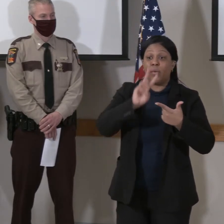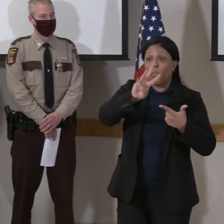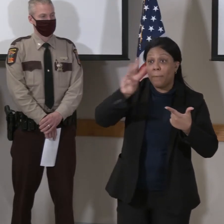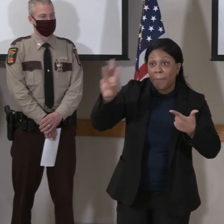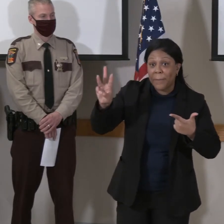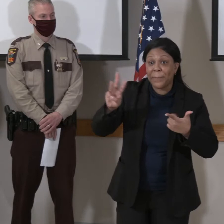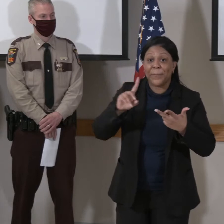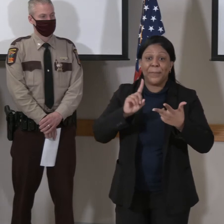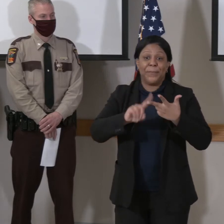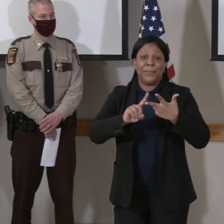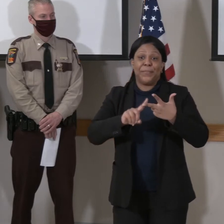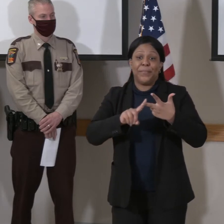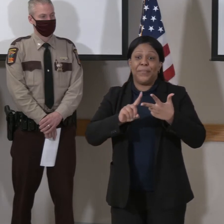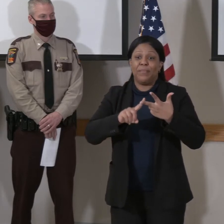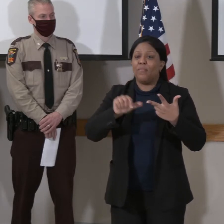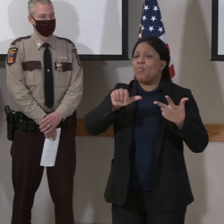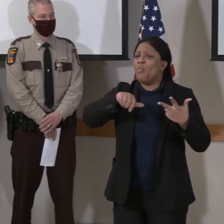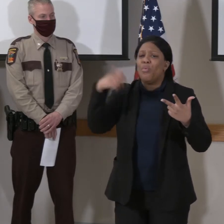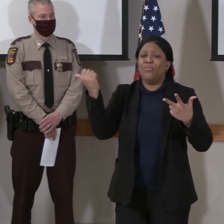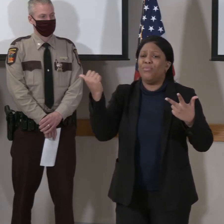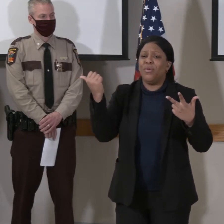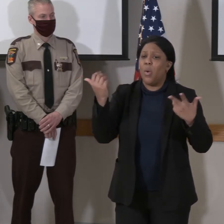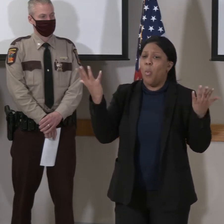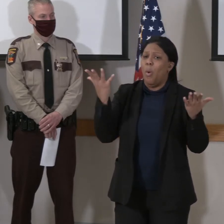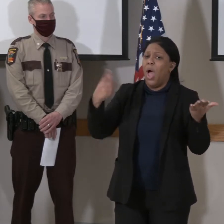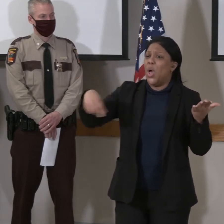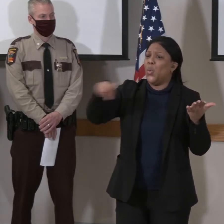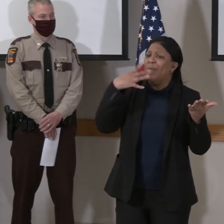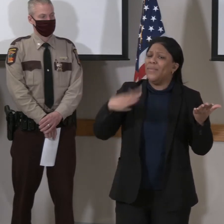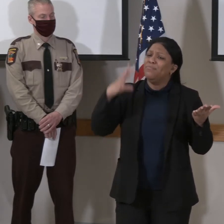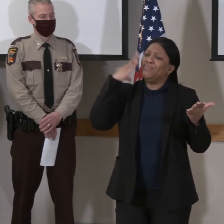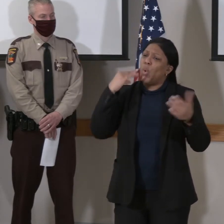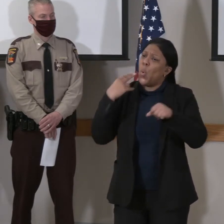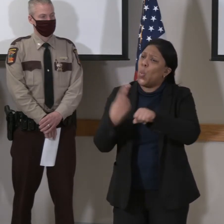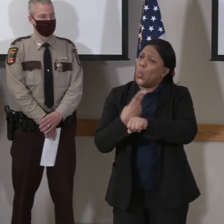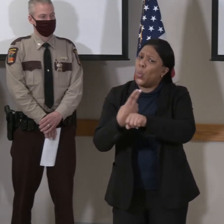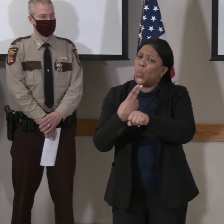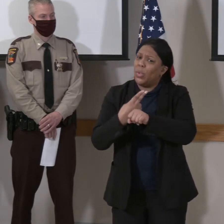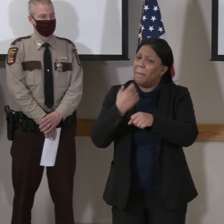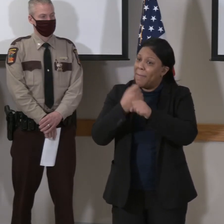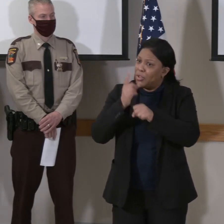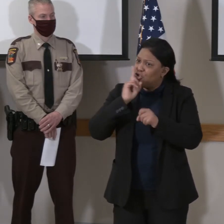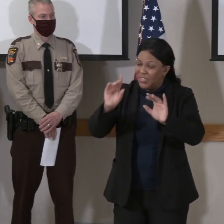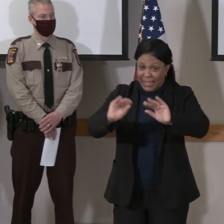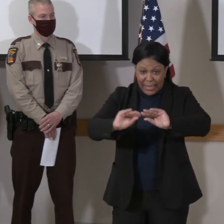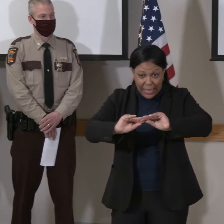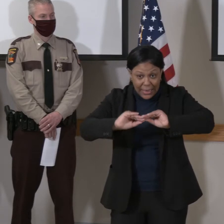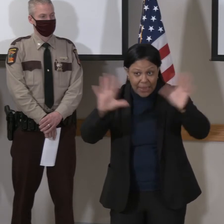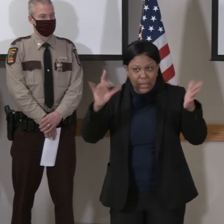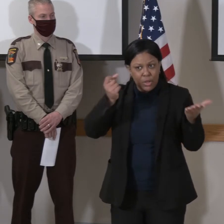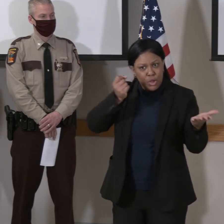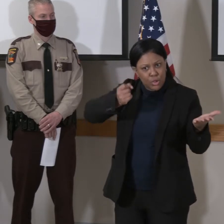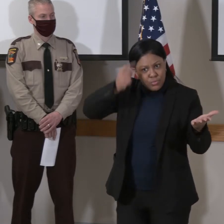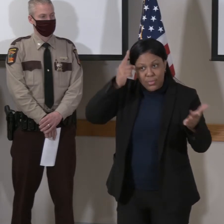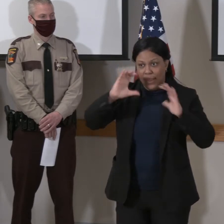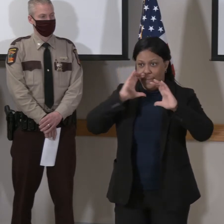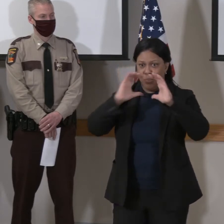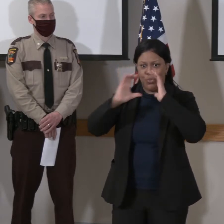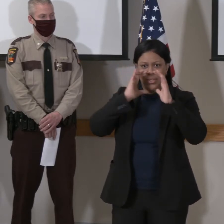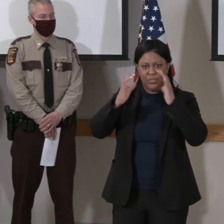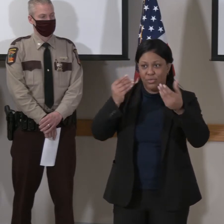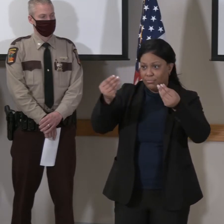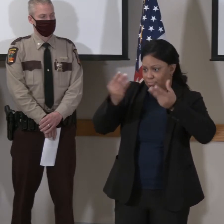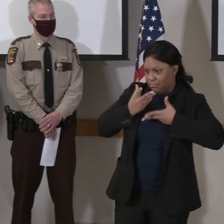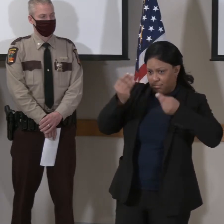channels, and other ways familiar to our riders to ensure there's a clear chain of communication on what's happening